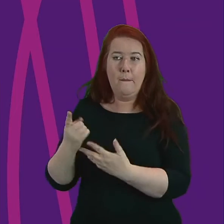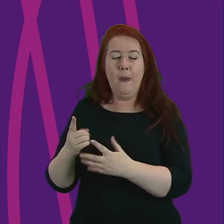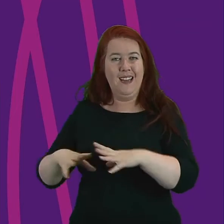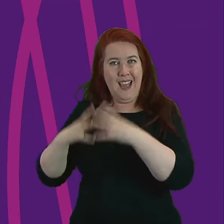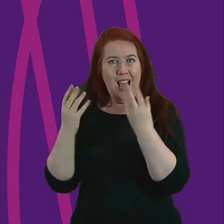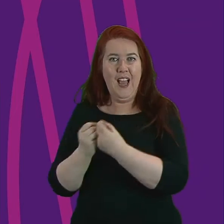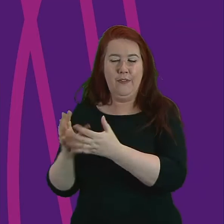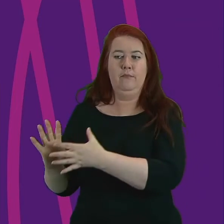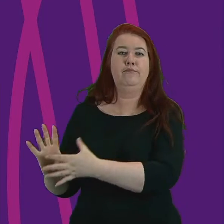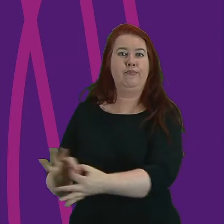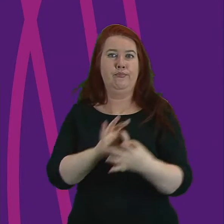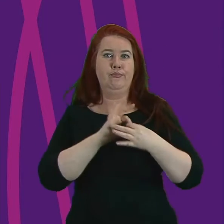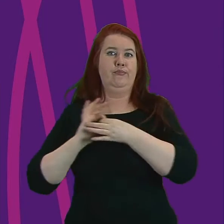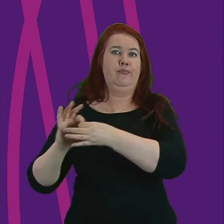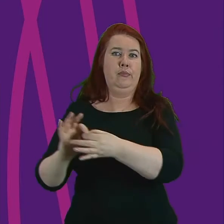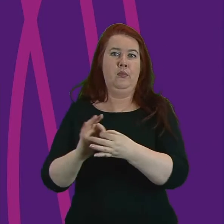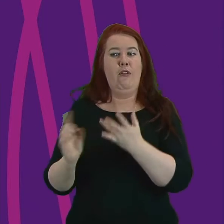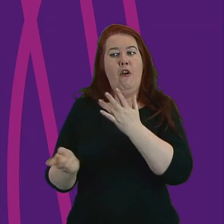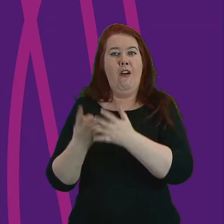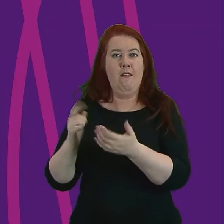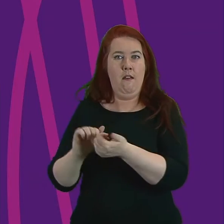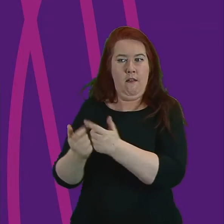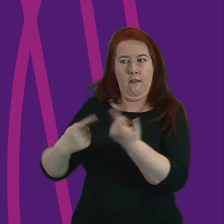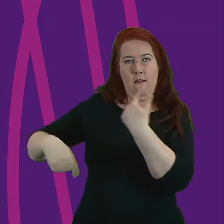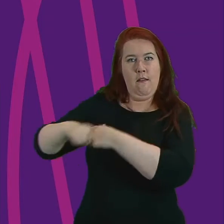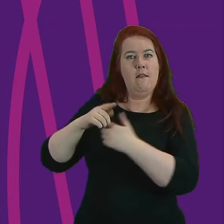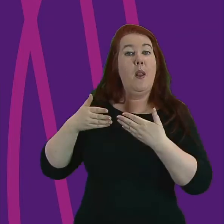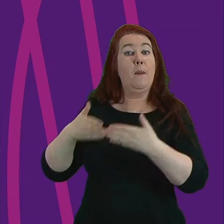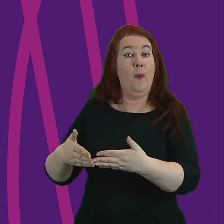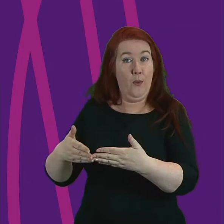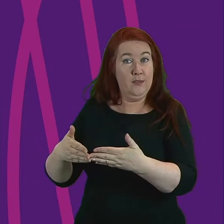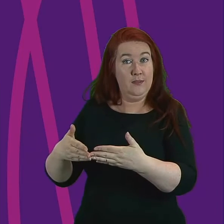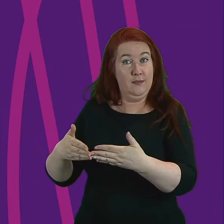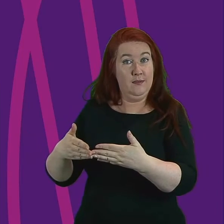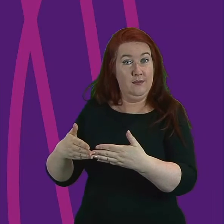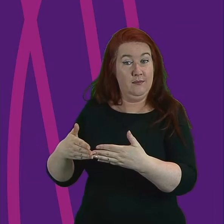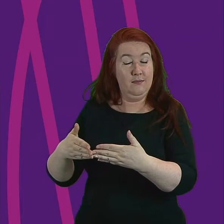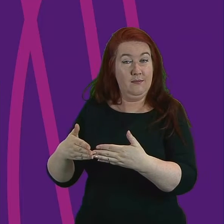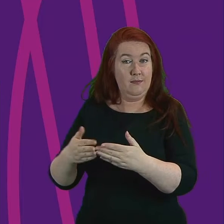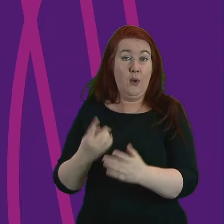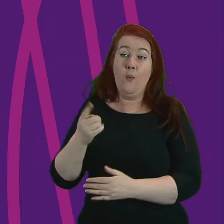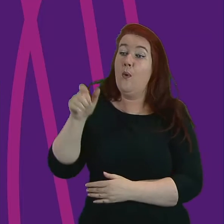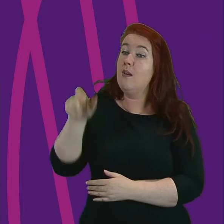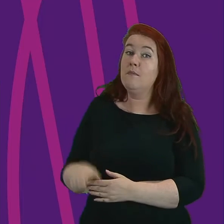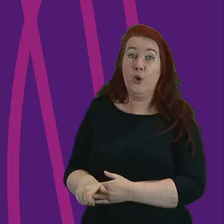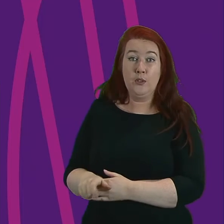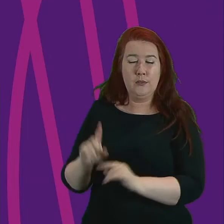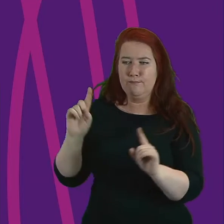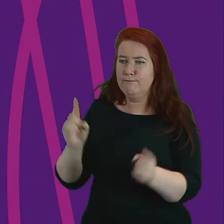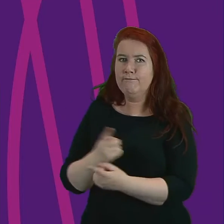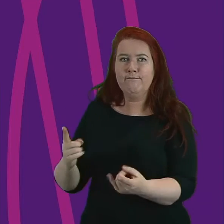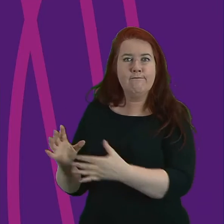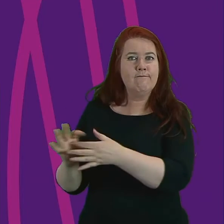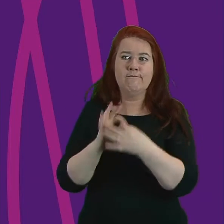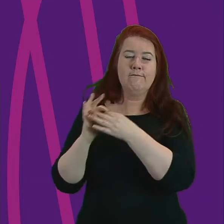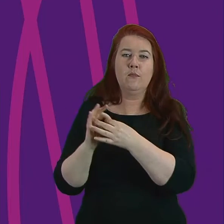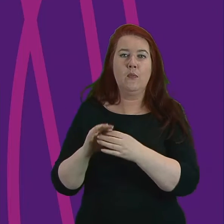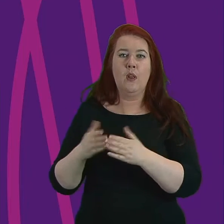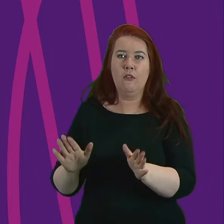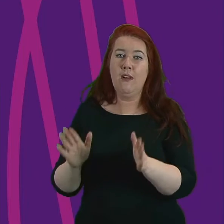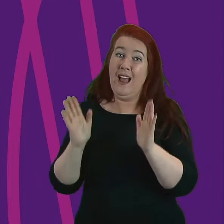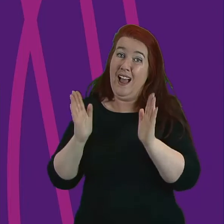boat harmonized with the other fellows and what they were doing. And a man couldn't harmonize with his crewmates unless he opened